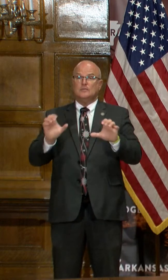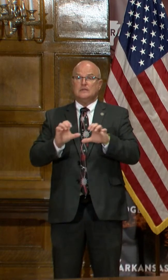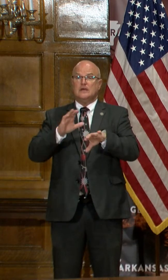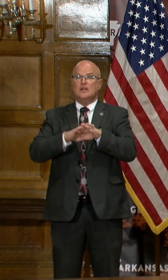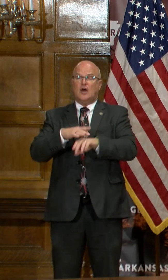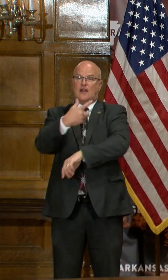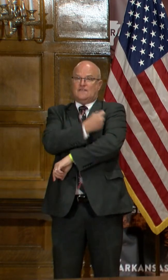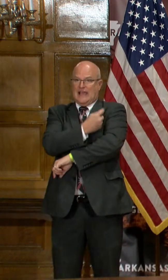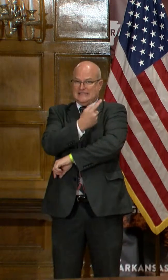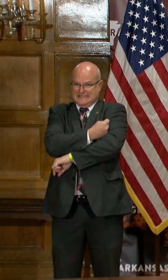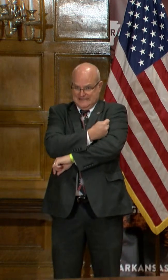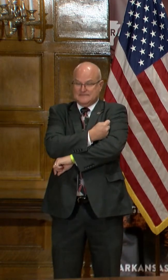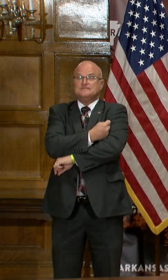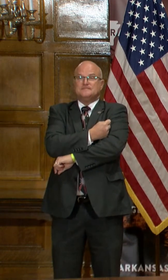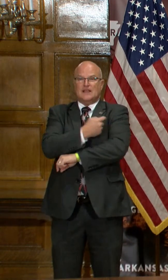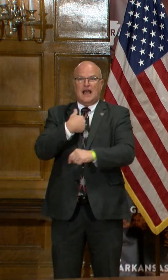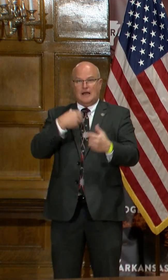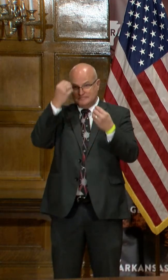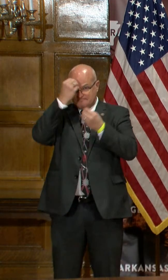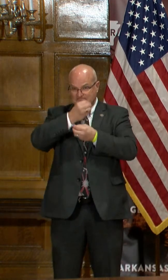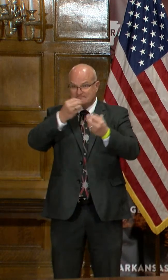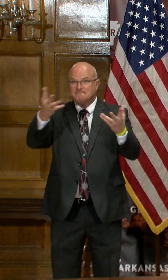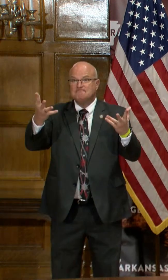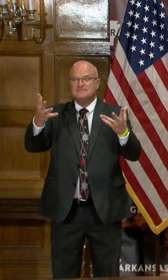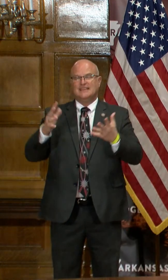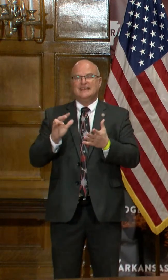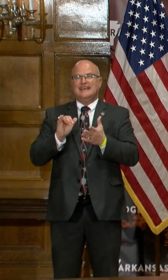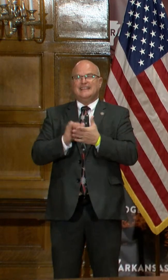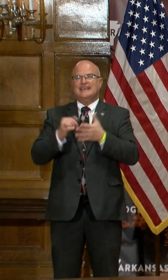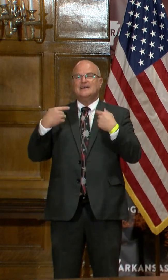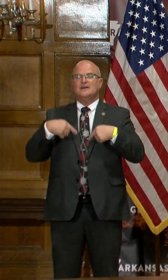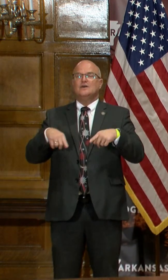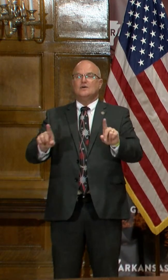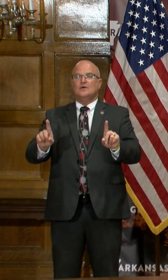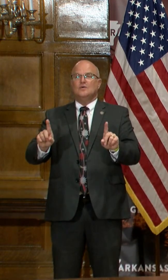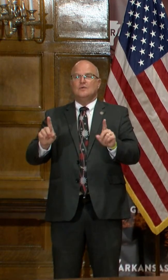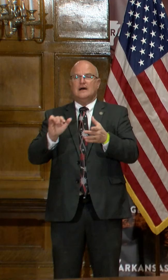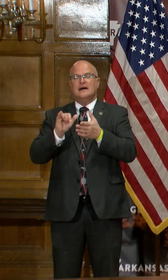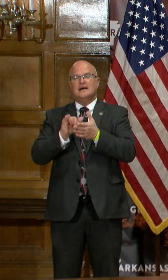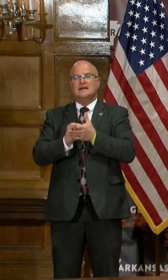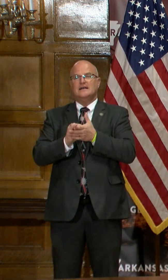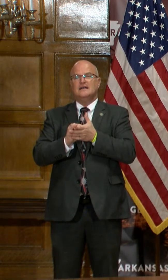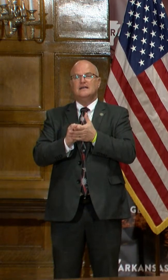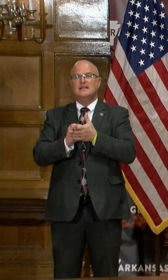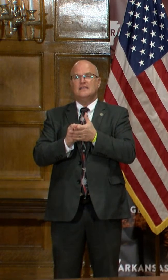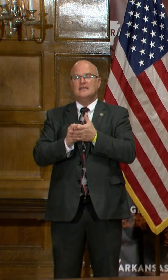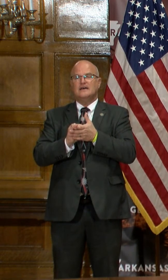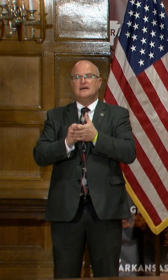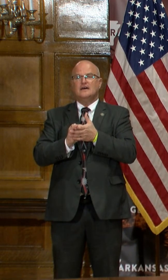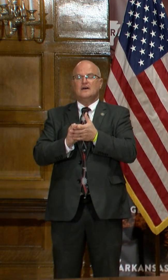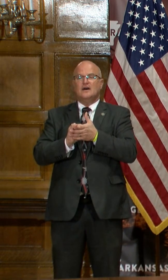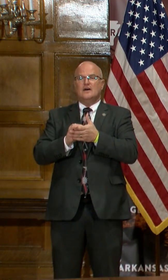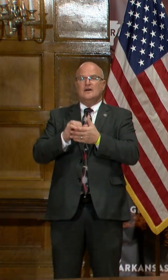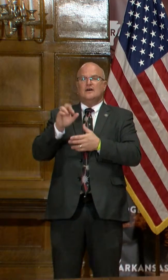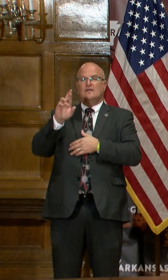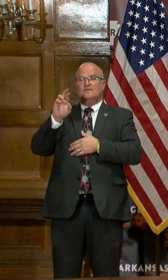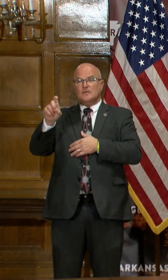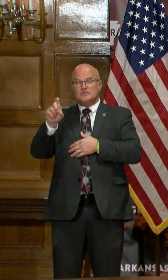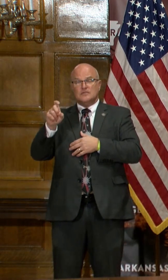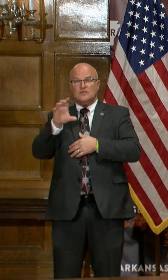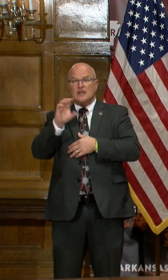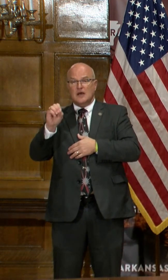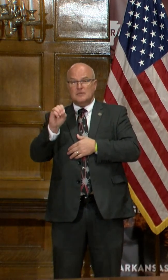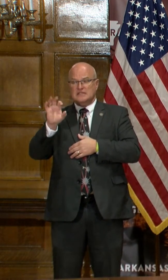on our vaccines. And I want everyone to know that while the pharmaceutical companies,